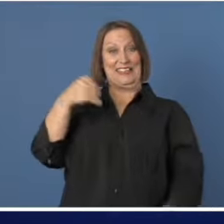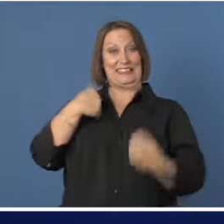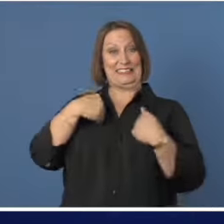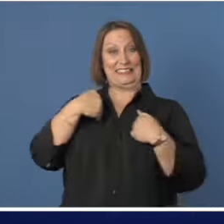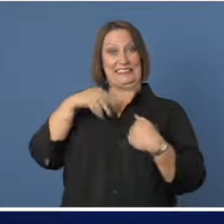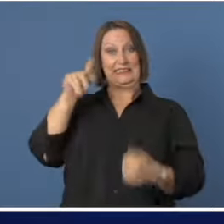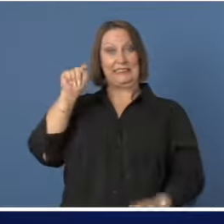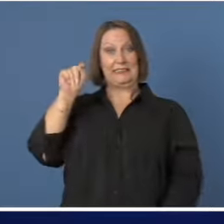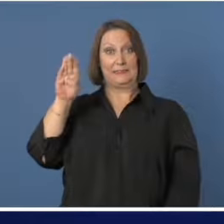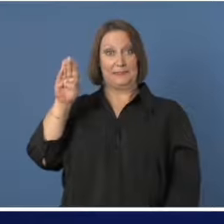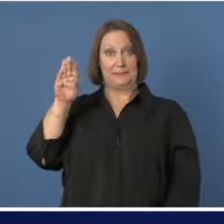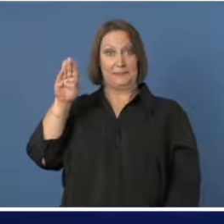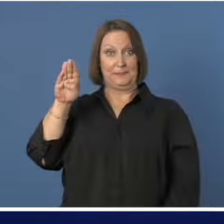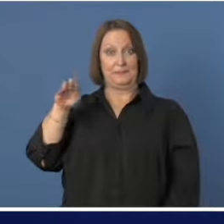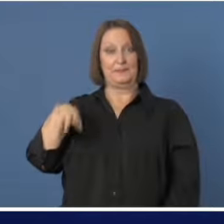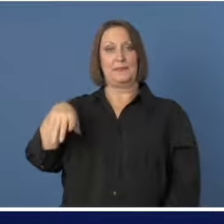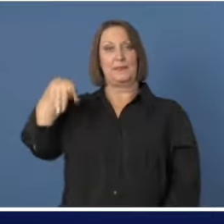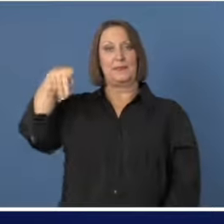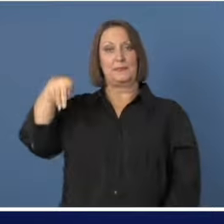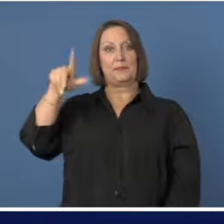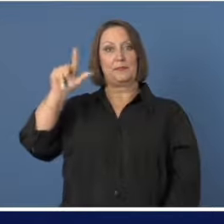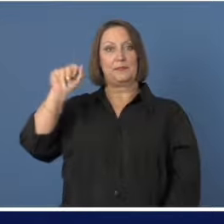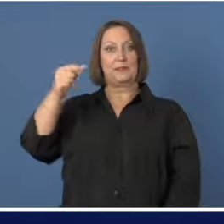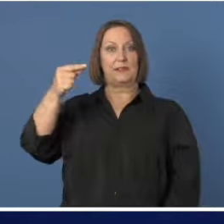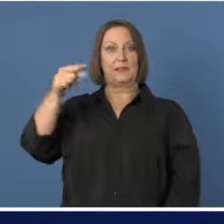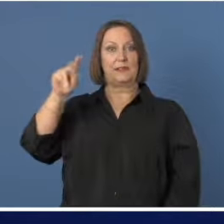infectious tuberculosis,